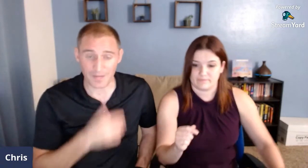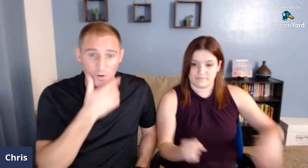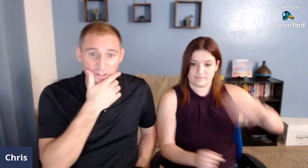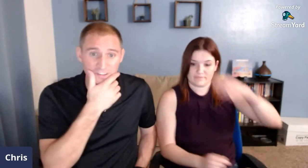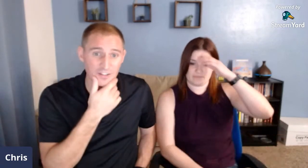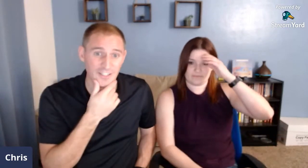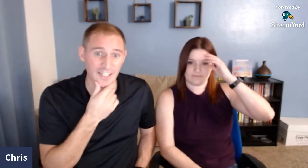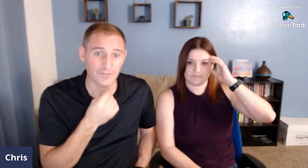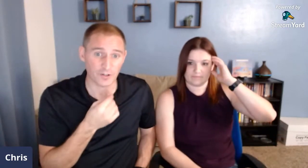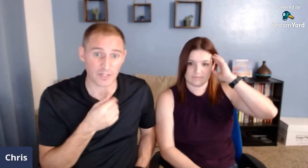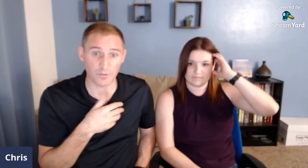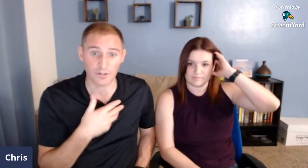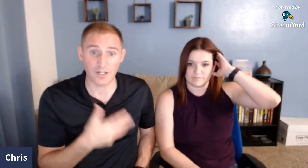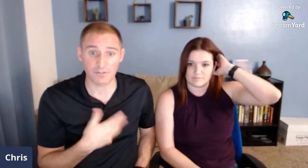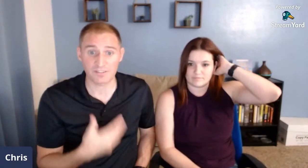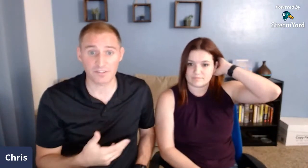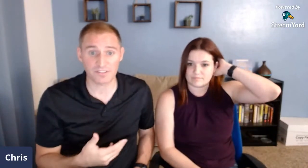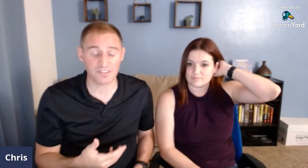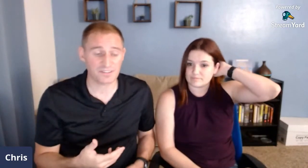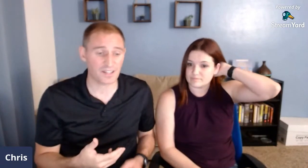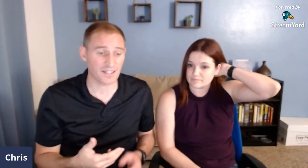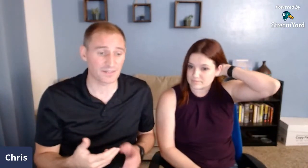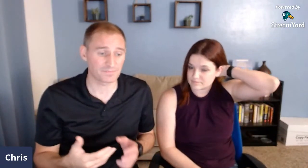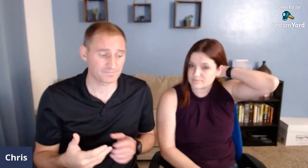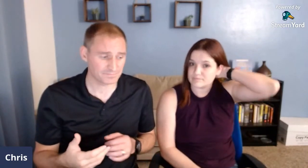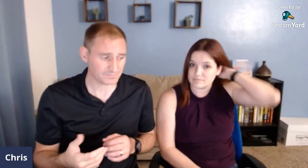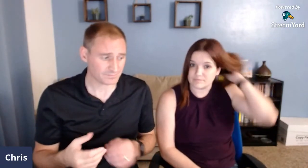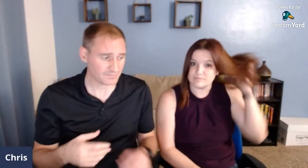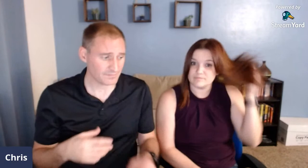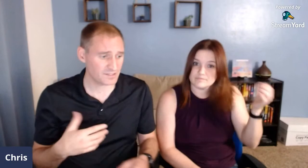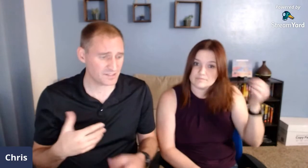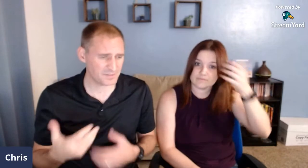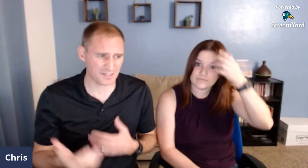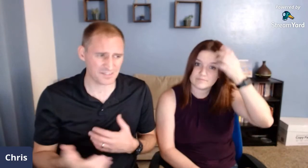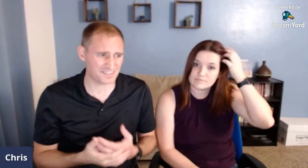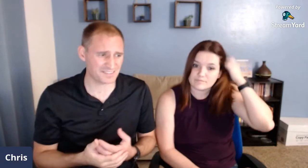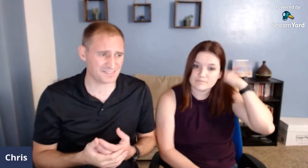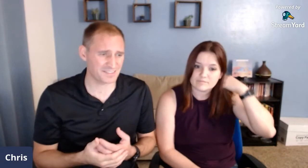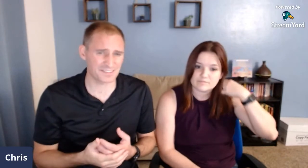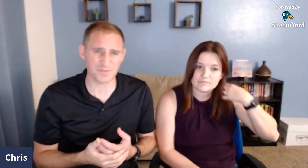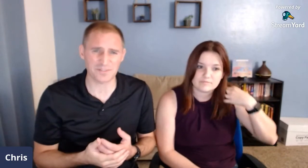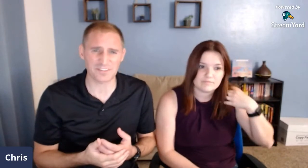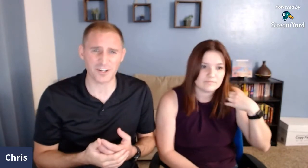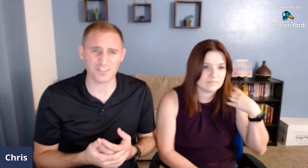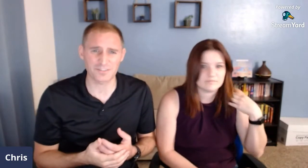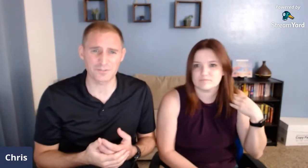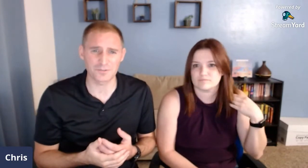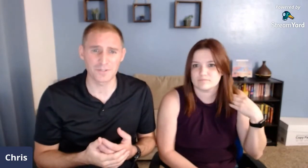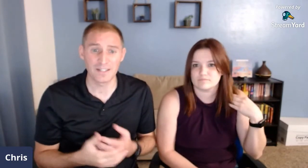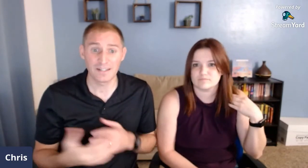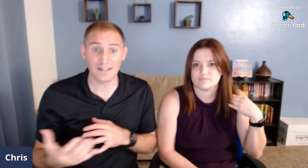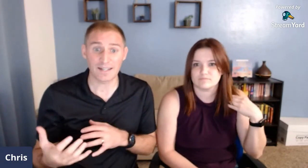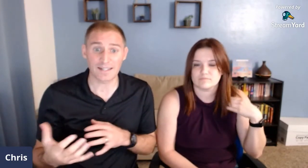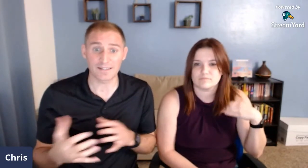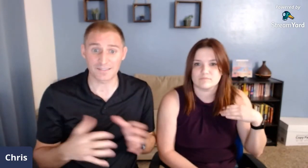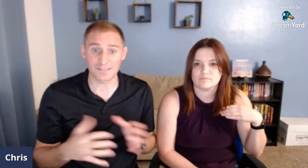Yeah, I'm always on the lookout for like more resources, just because it's sometimes it's hard